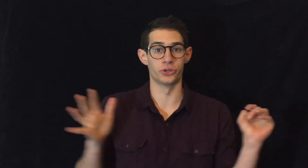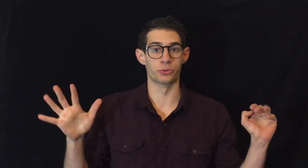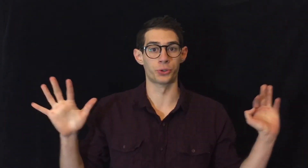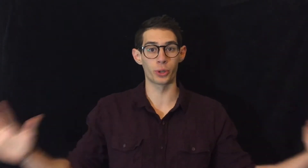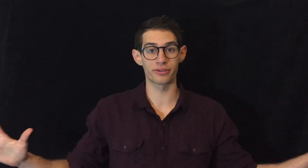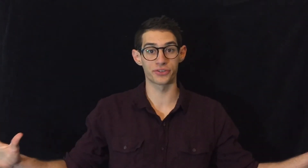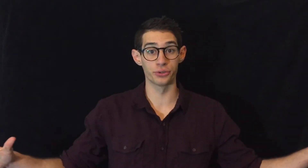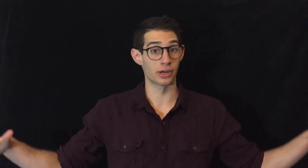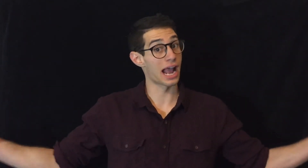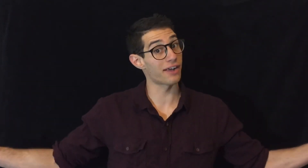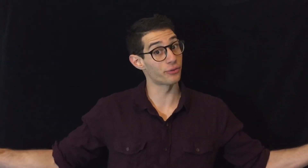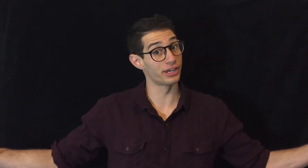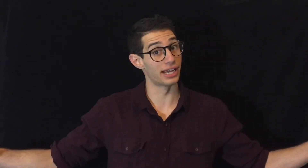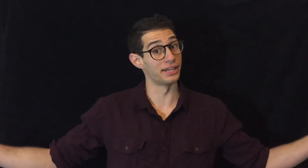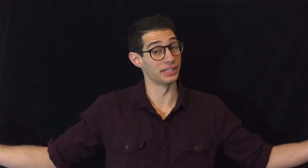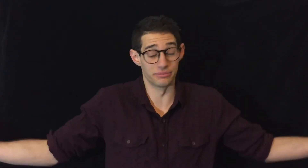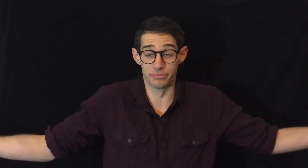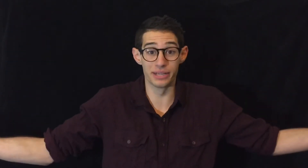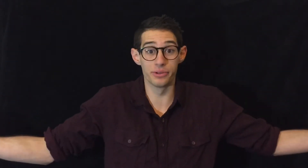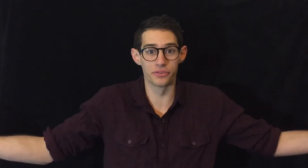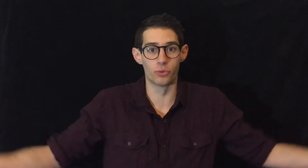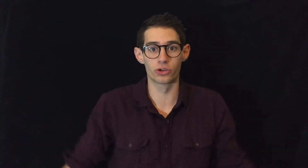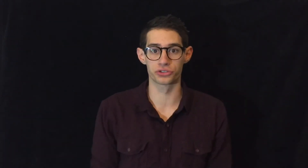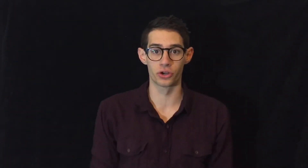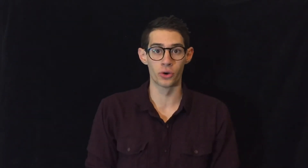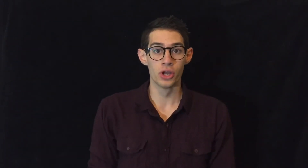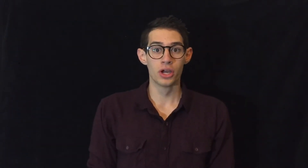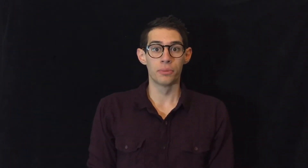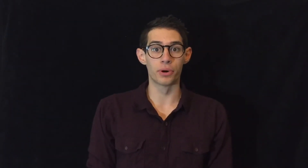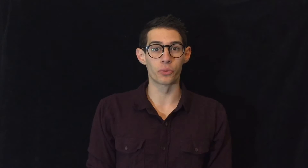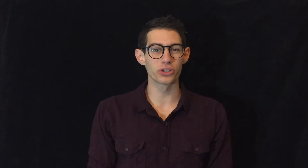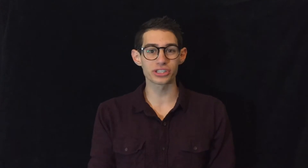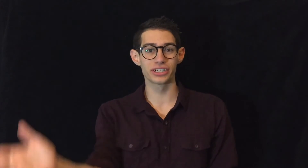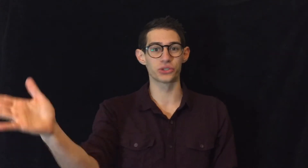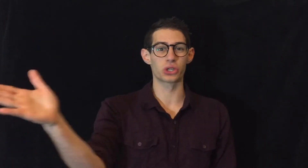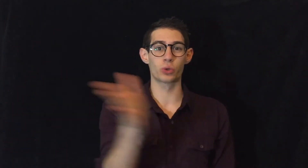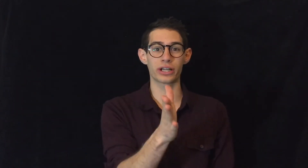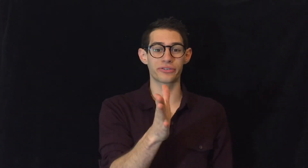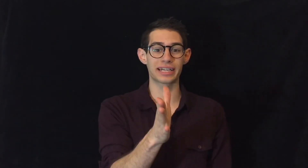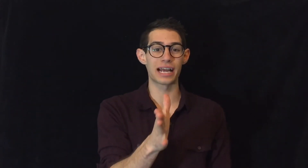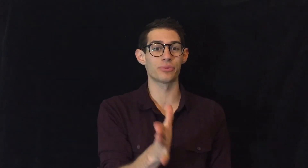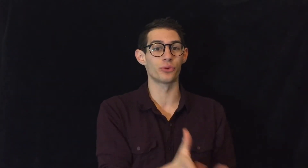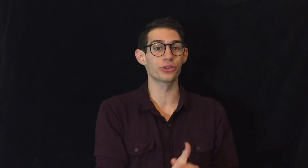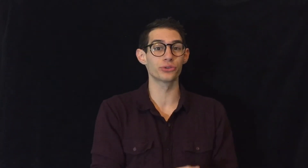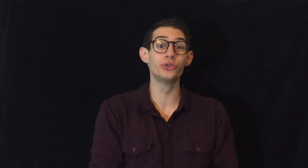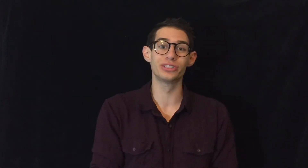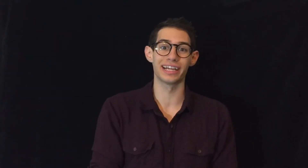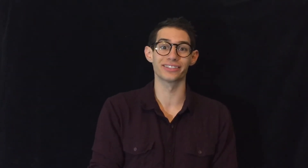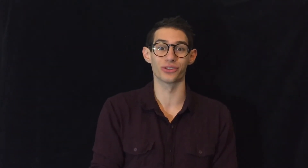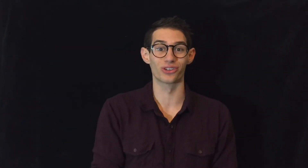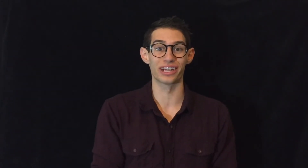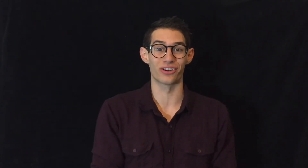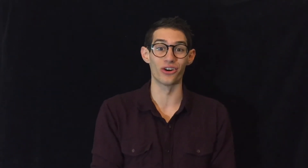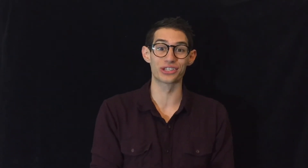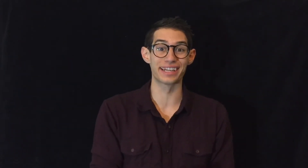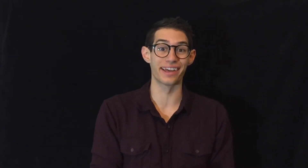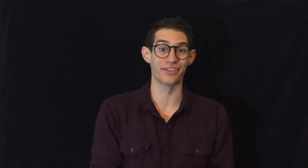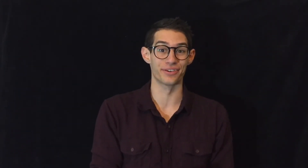So, quick review, halfway done, maybe even more so, but we're just going to do a quick recap of what those two stanzas look like all together.